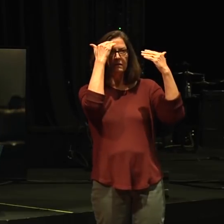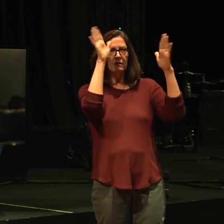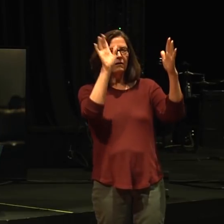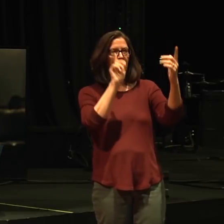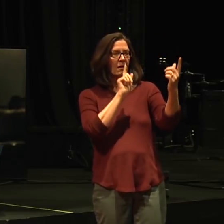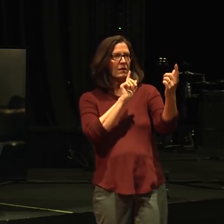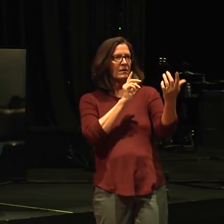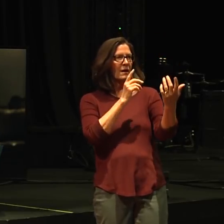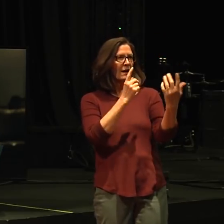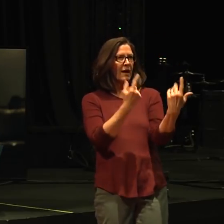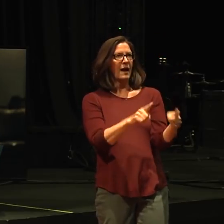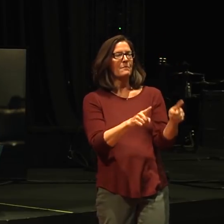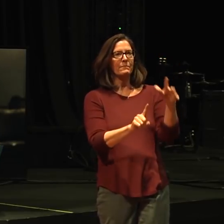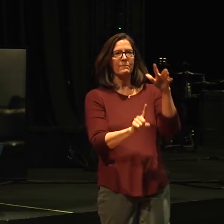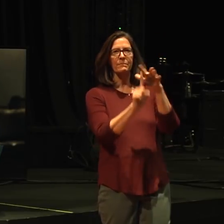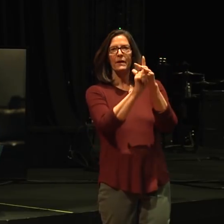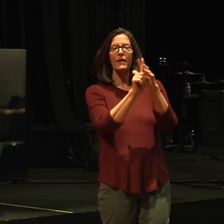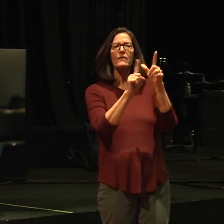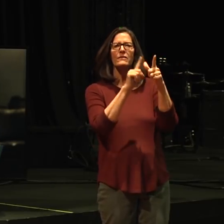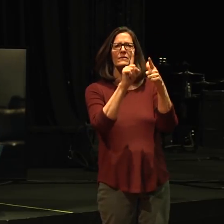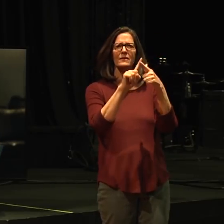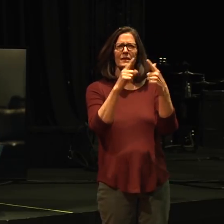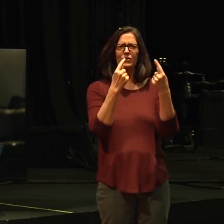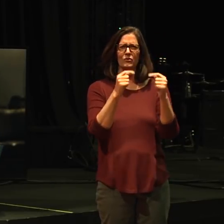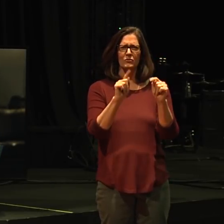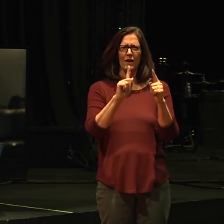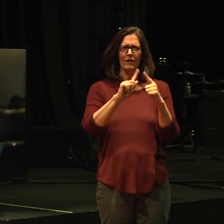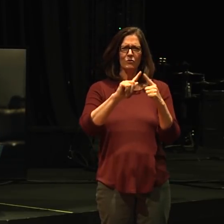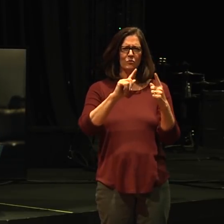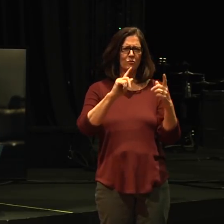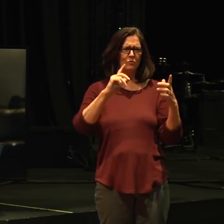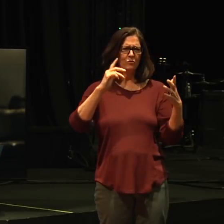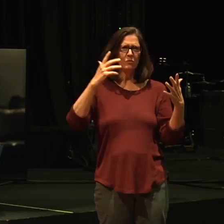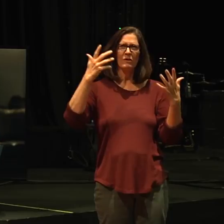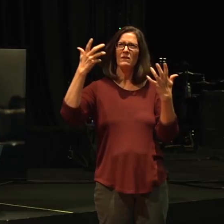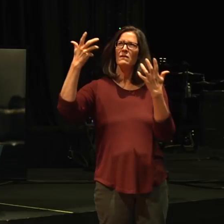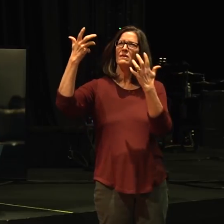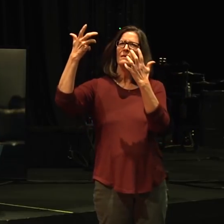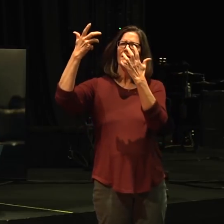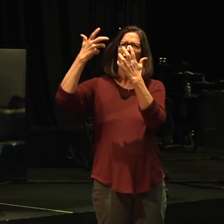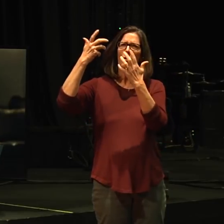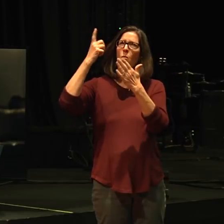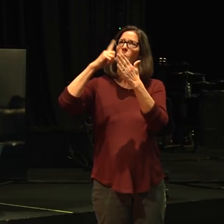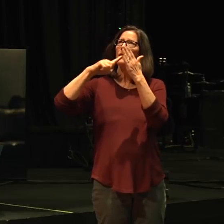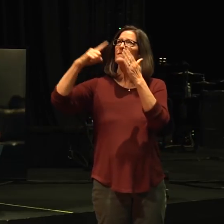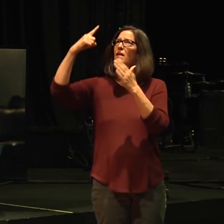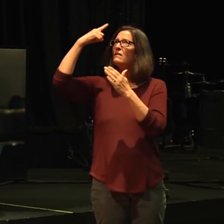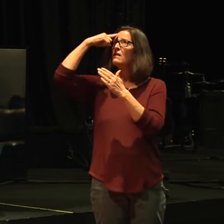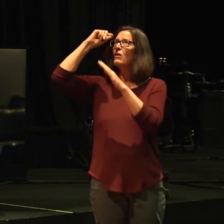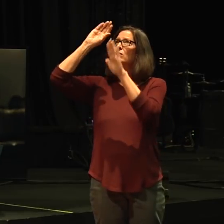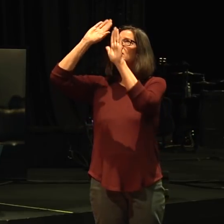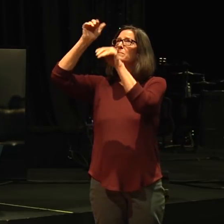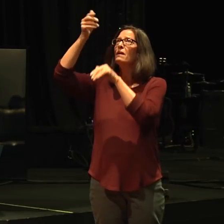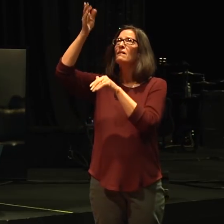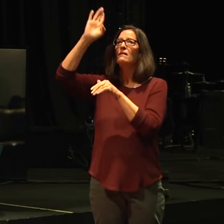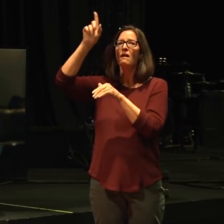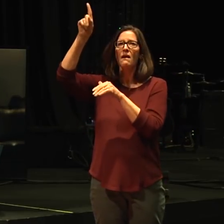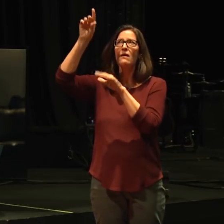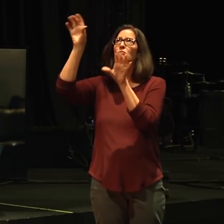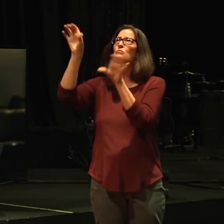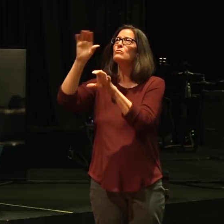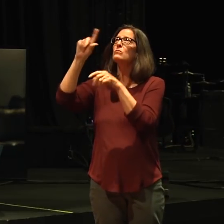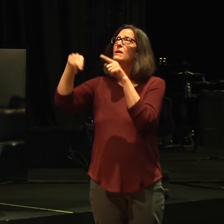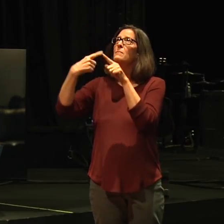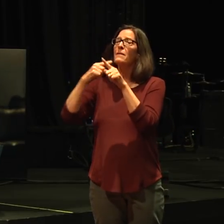then trying to connect the dots of their lives to what they thought or what they expected God to do or not do about